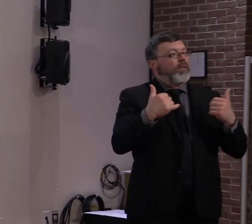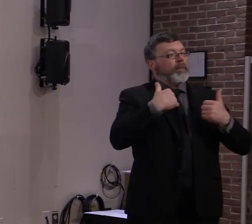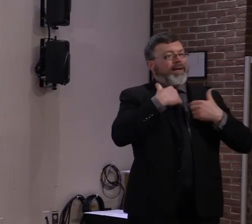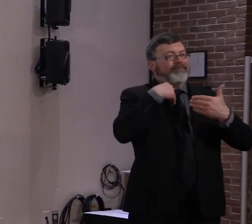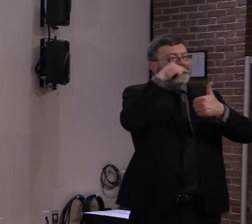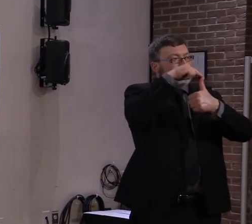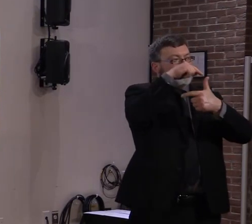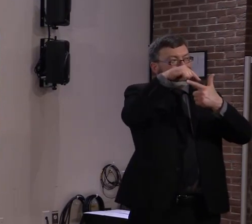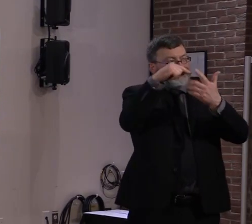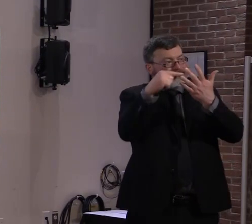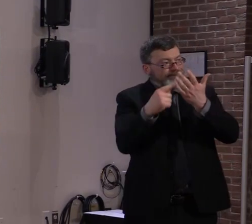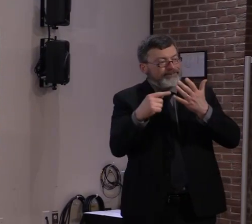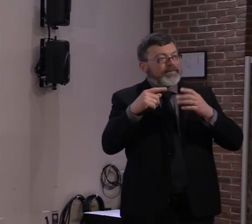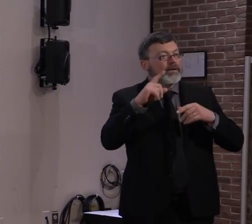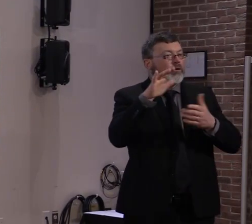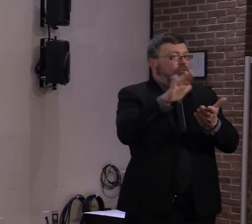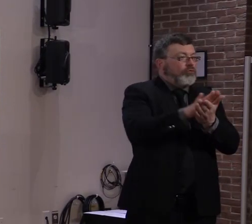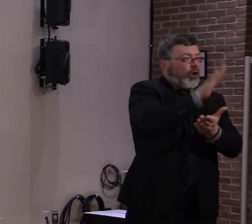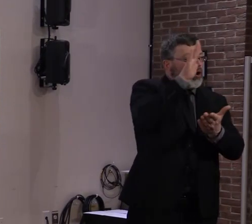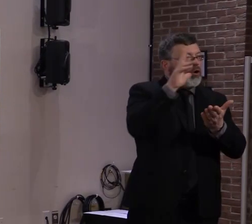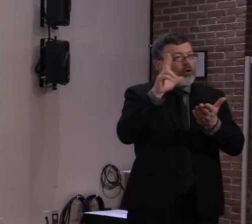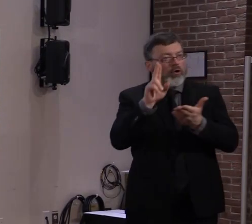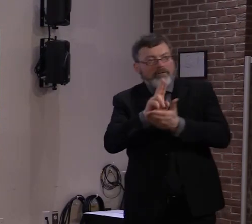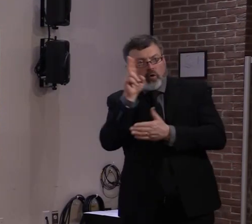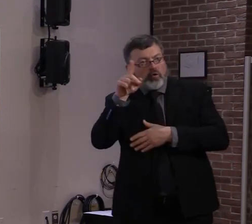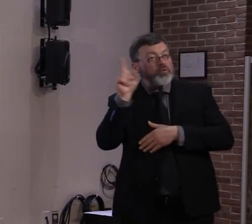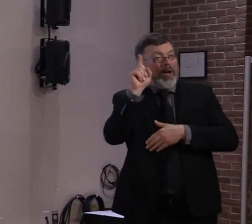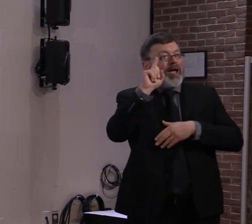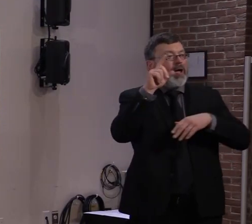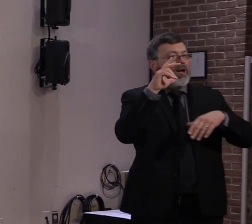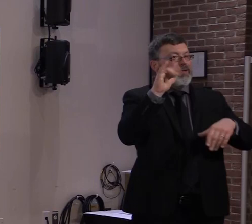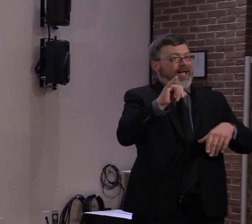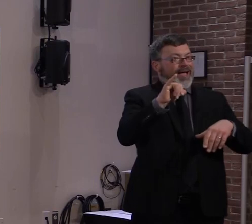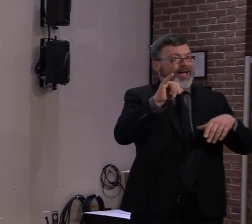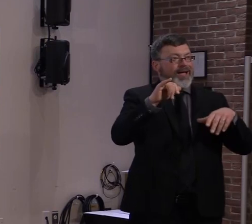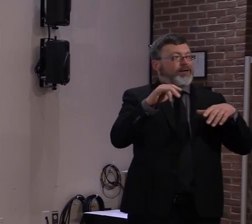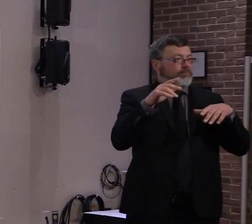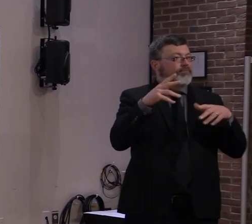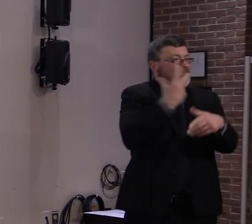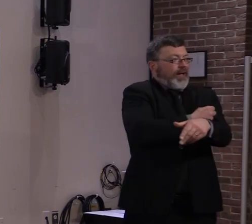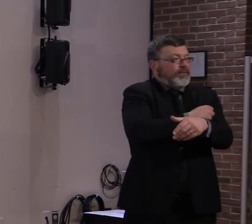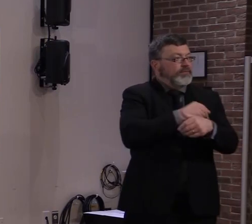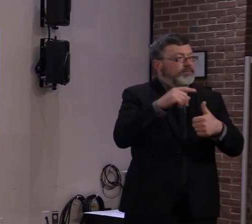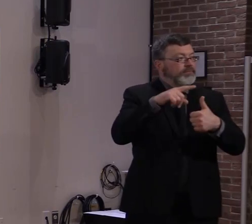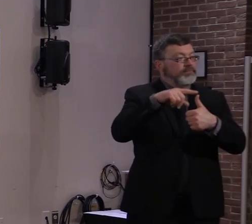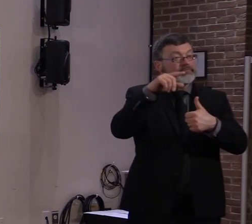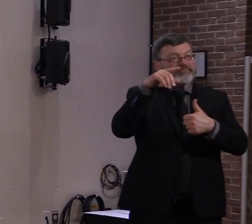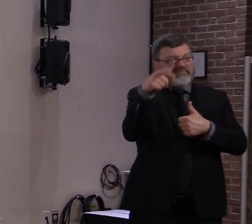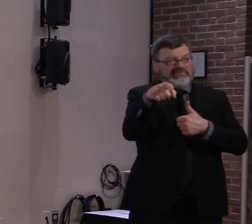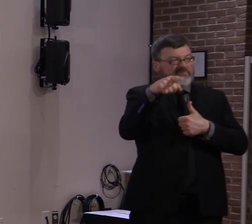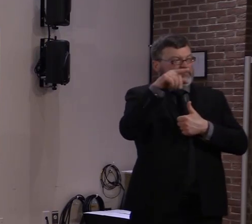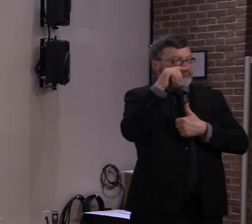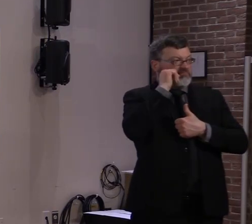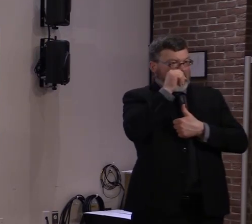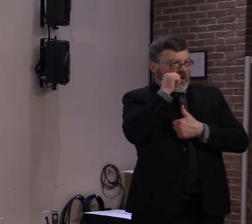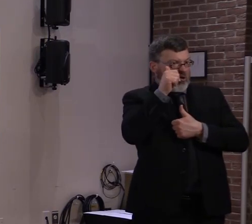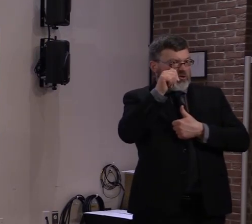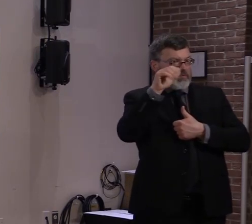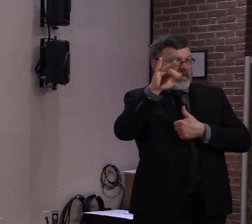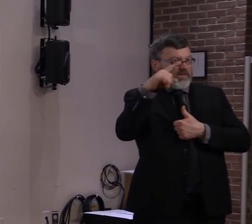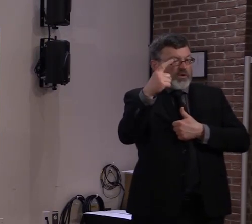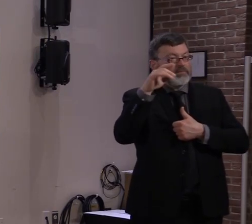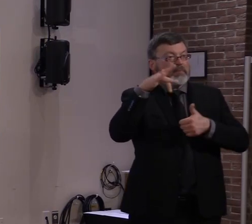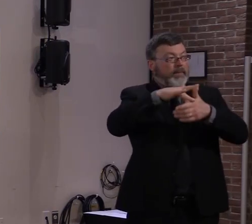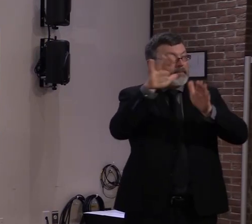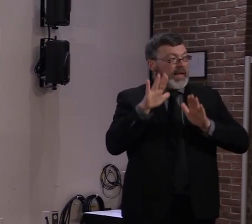May 4th at Middlebury College and Bennington College, May 6th at St. Michael's College, May 7th at